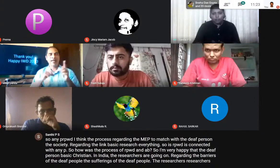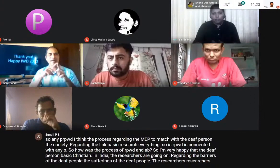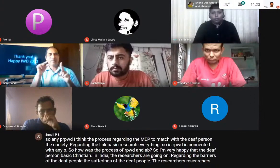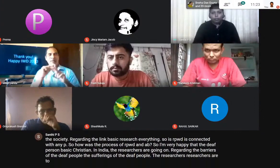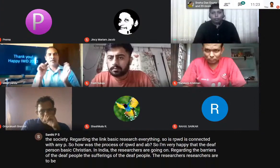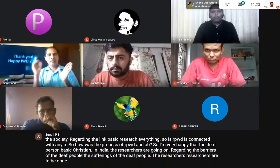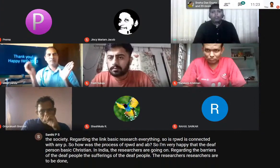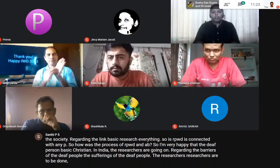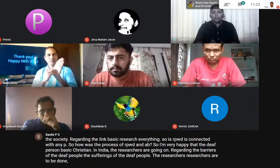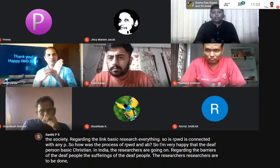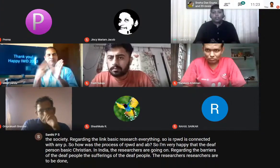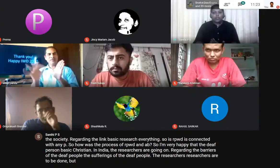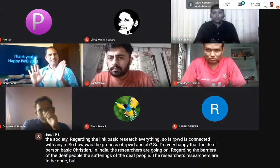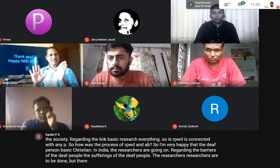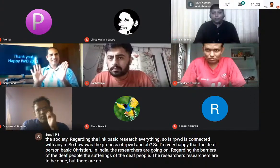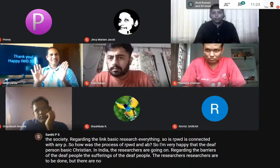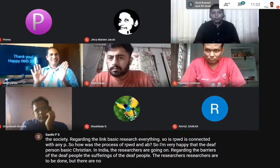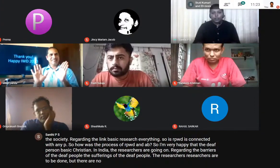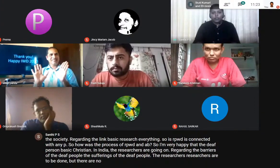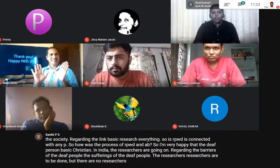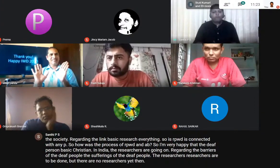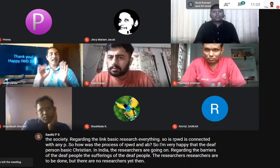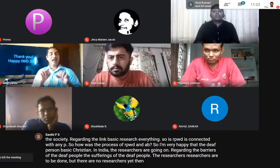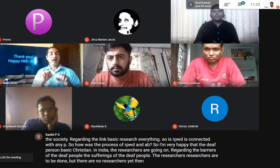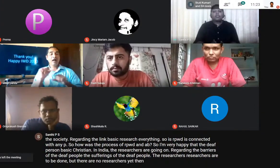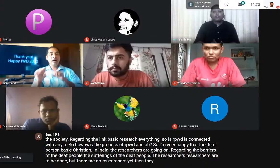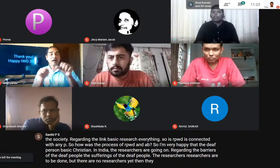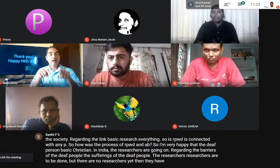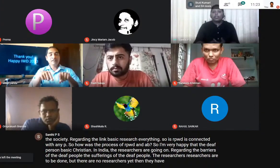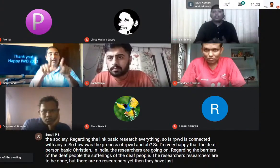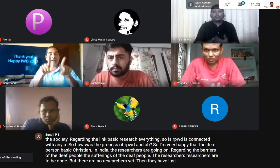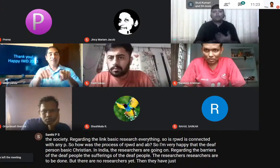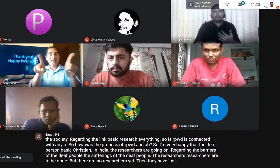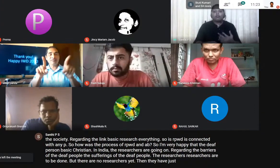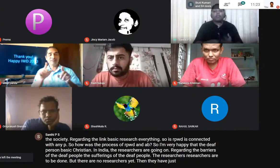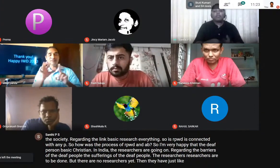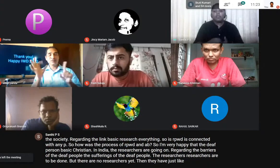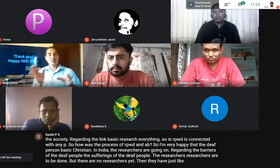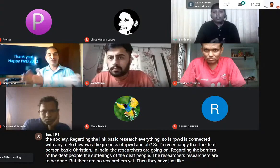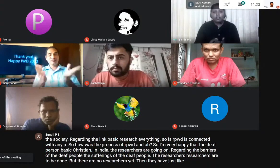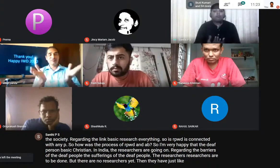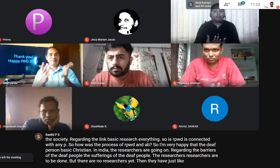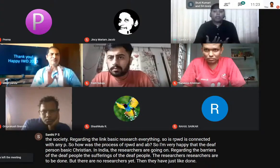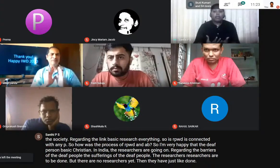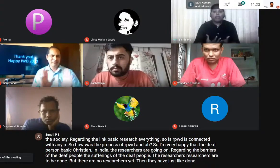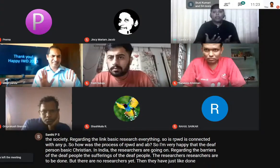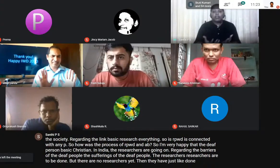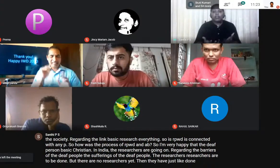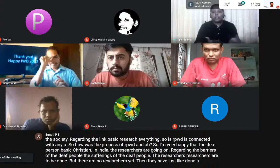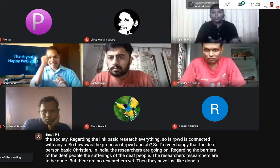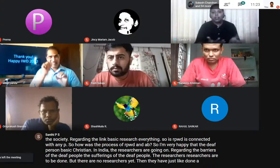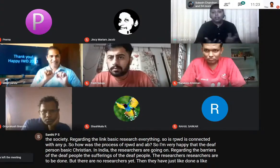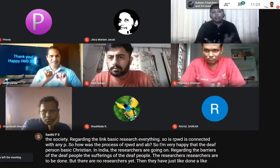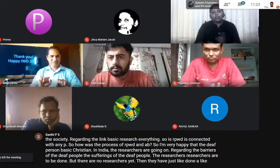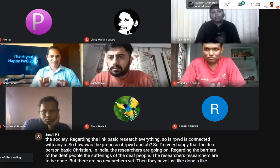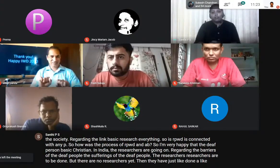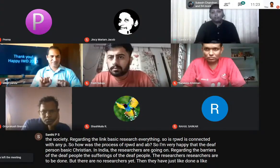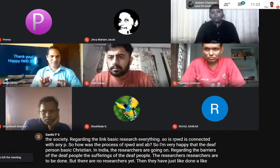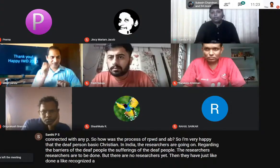but there are no researches yet done. They have just like done recognized a particular